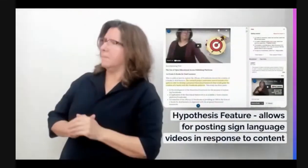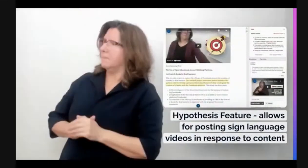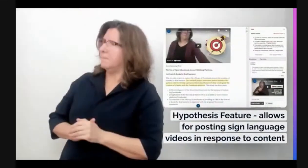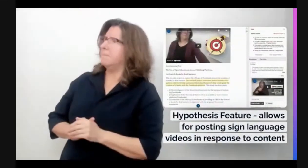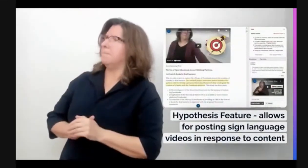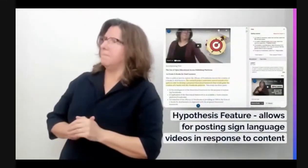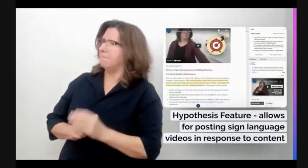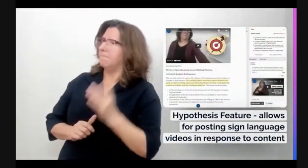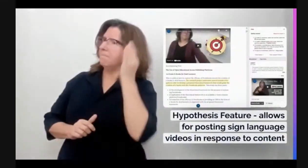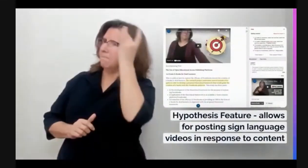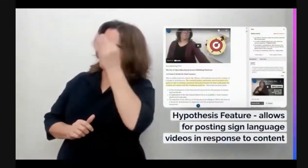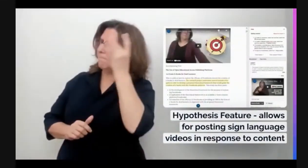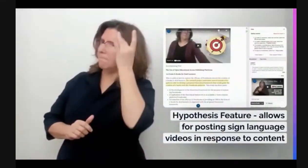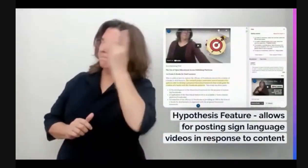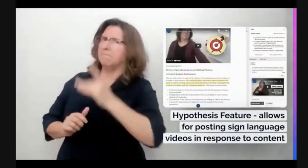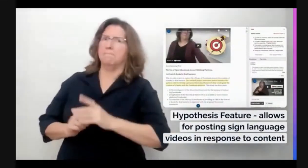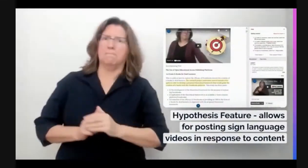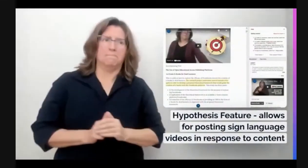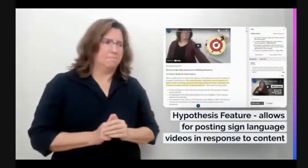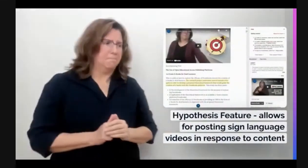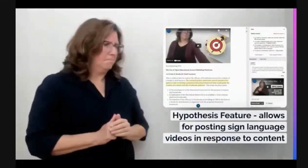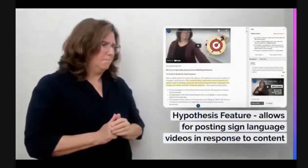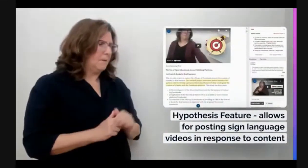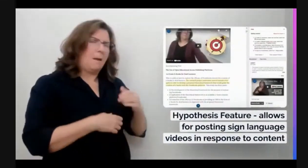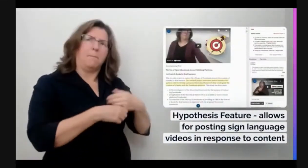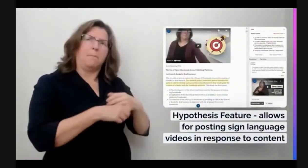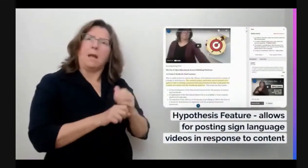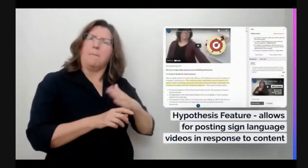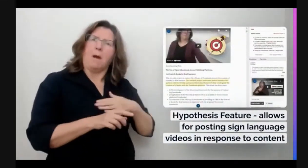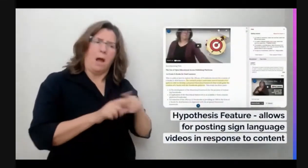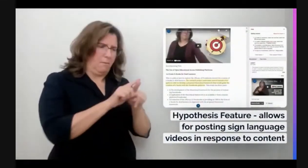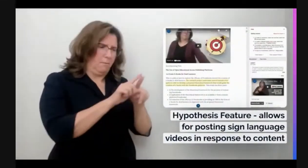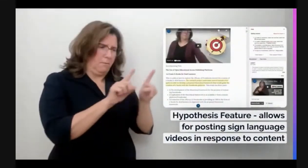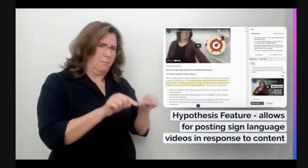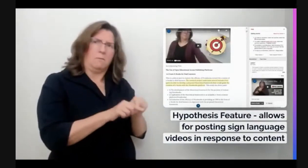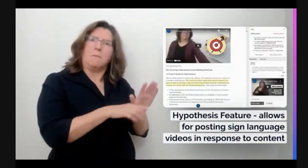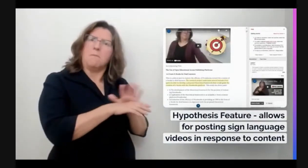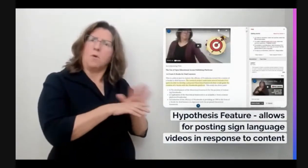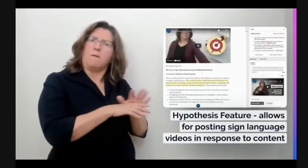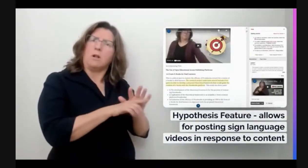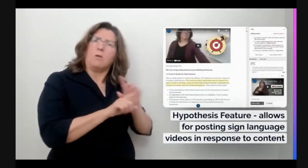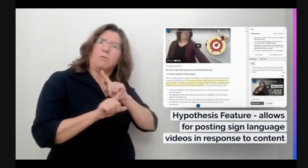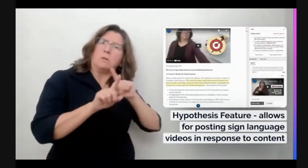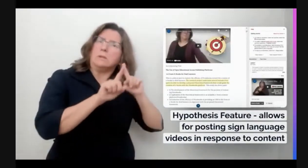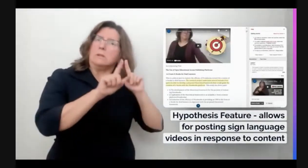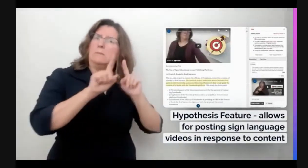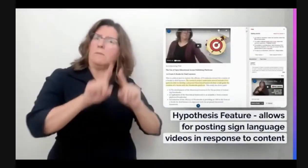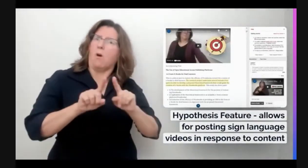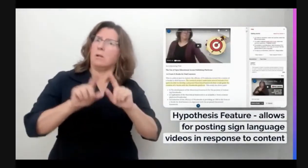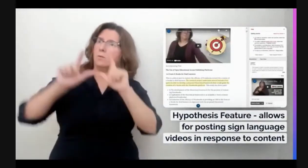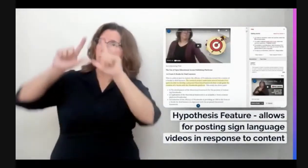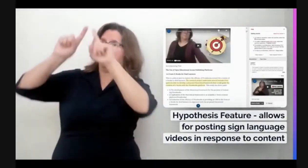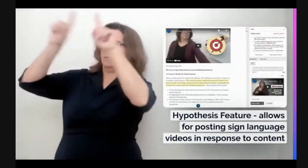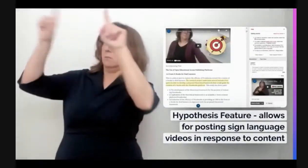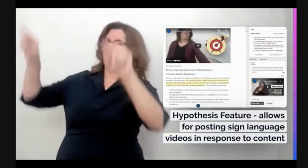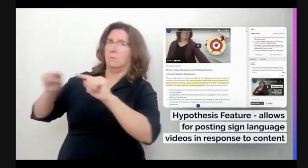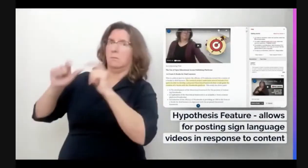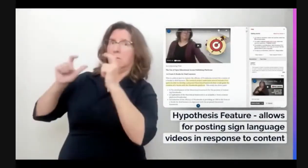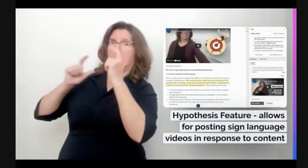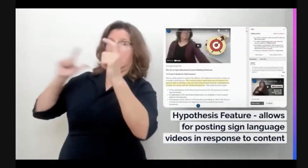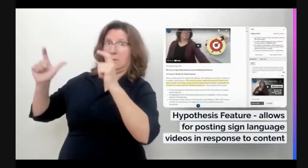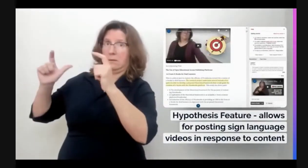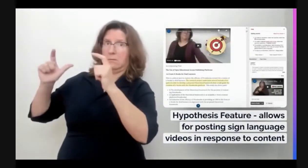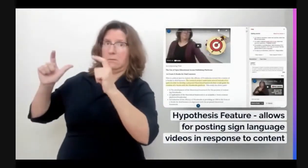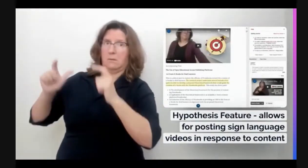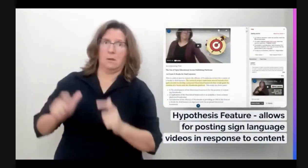The PressBooks hypothesis feature allows for posting sign language video in response